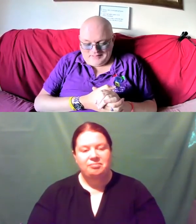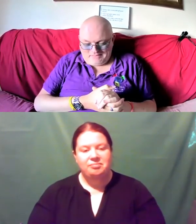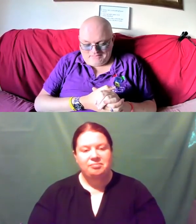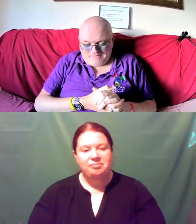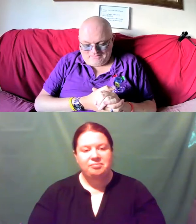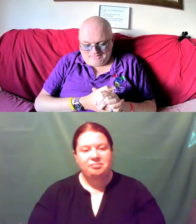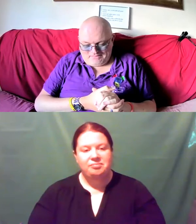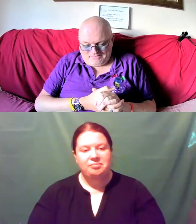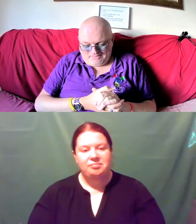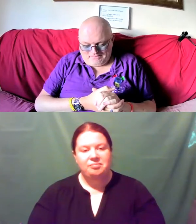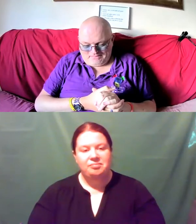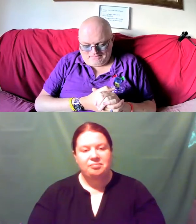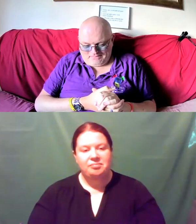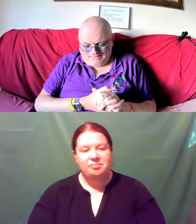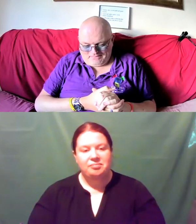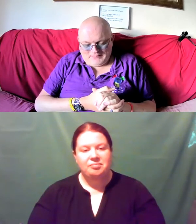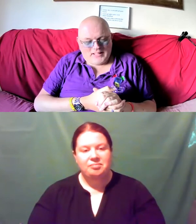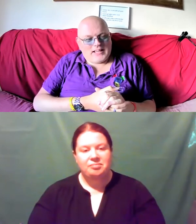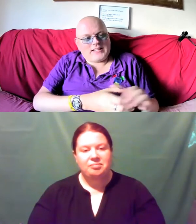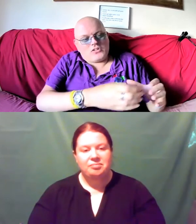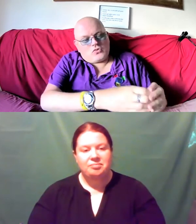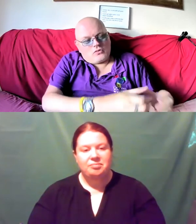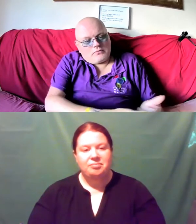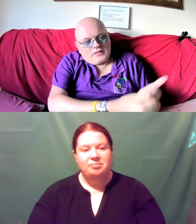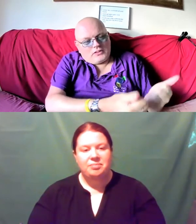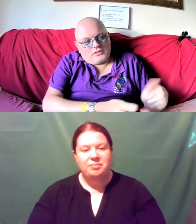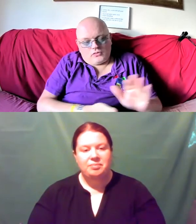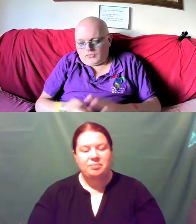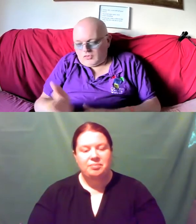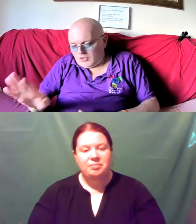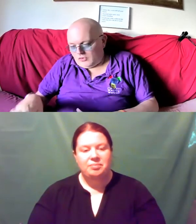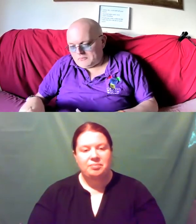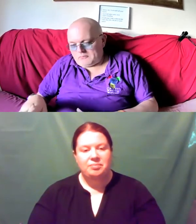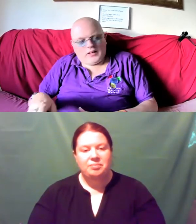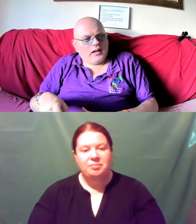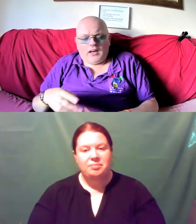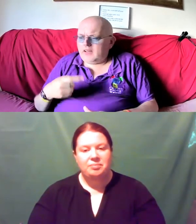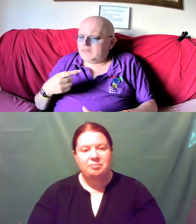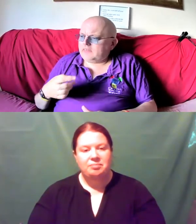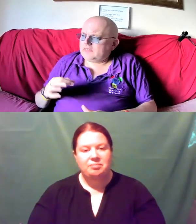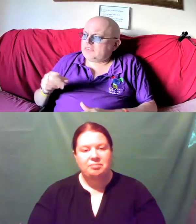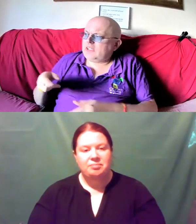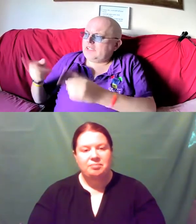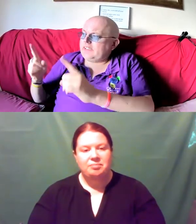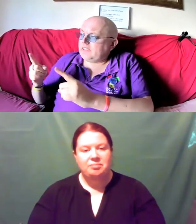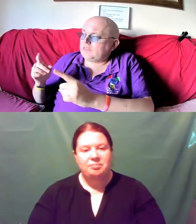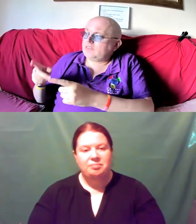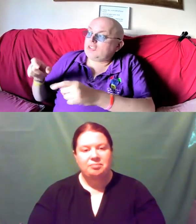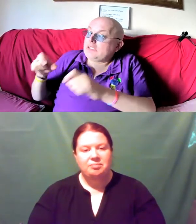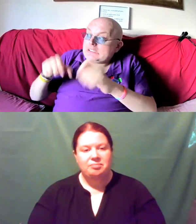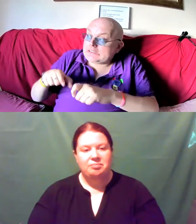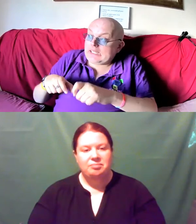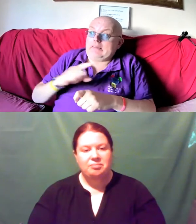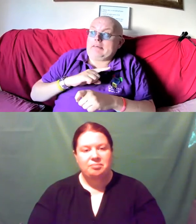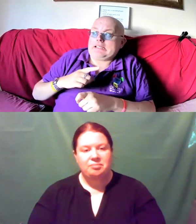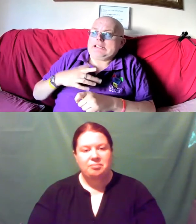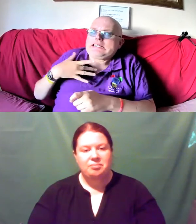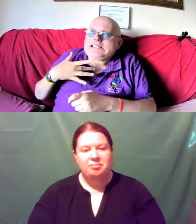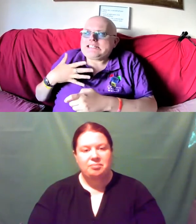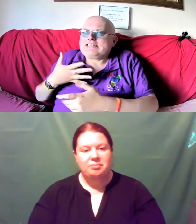And then the group finished and everyone dispersed. And I said to the leader, can I stay behind and have a quick chat? Because I was still feeling a bit sorry for